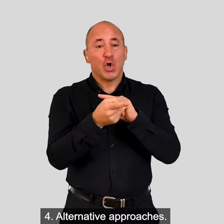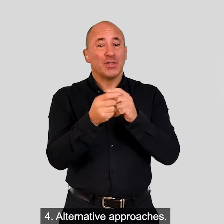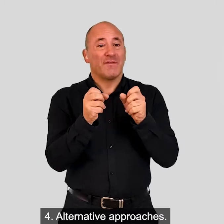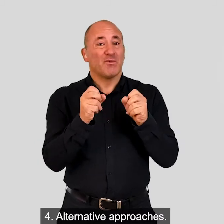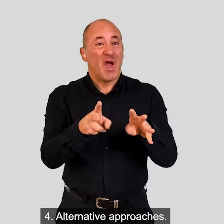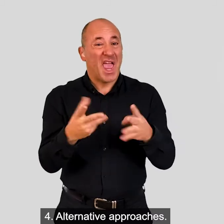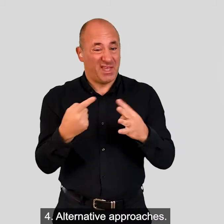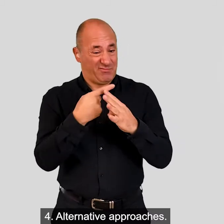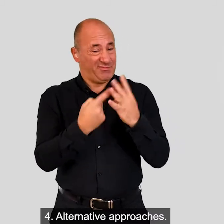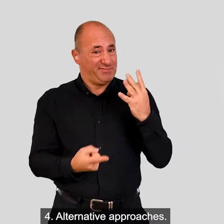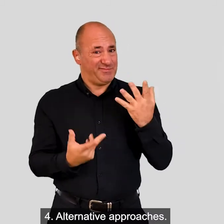Alternative approaches.